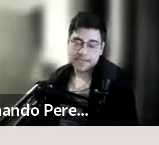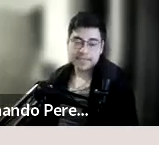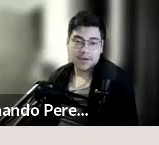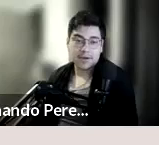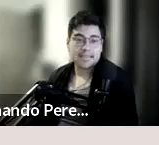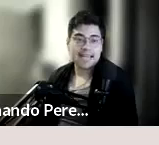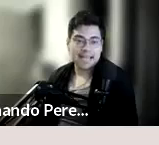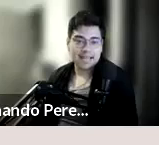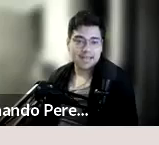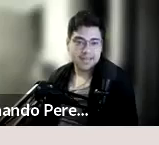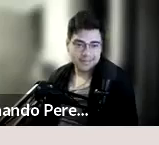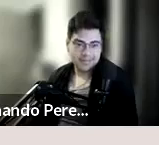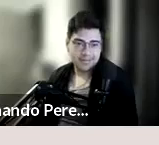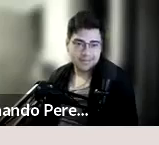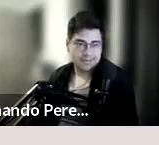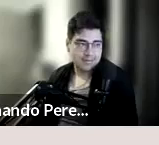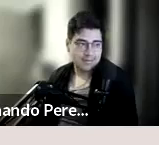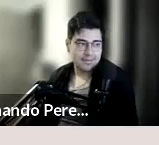¿Se acuerdan de a y an?